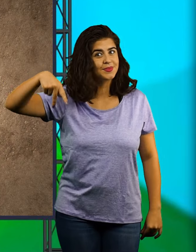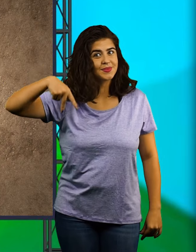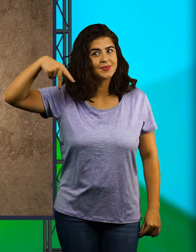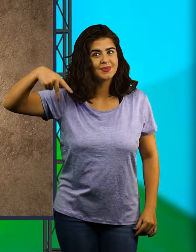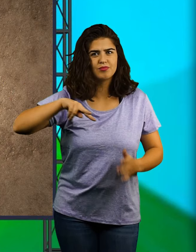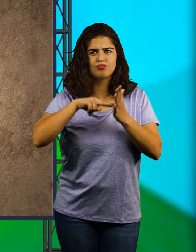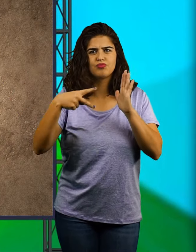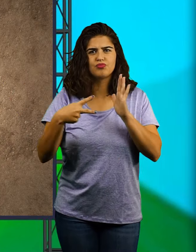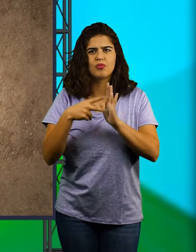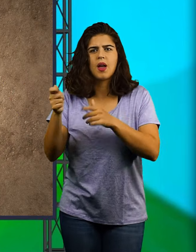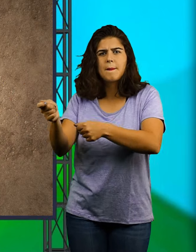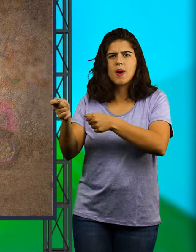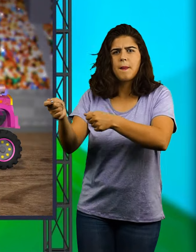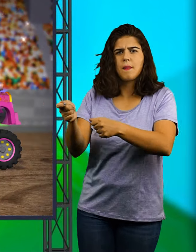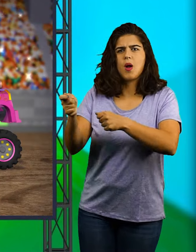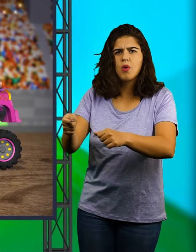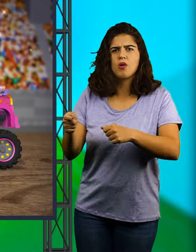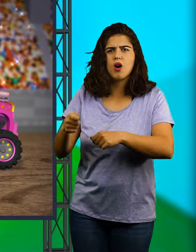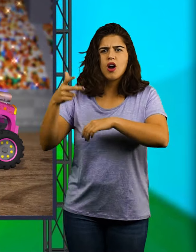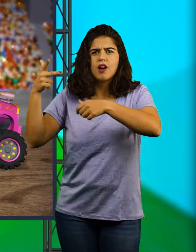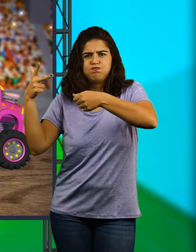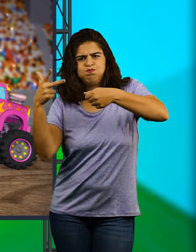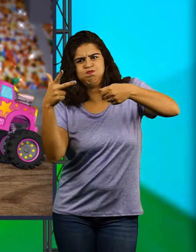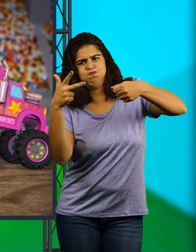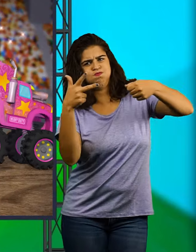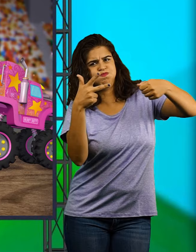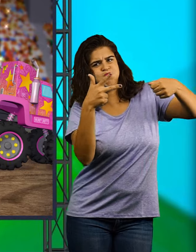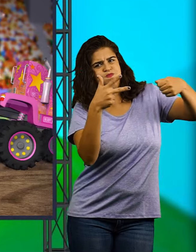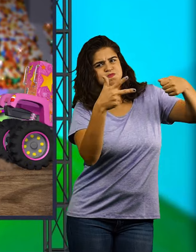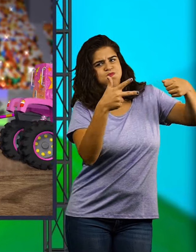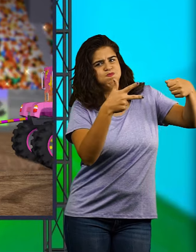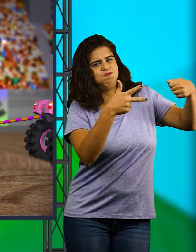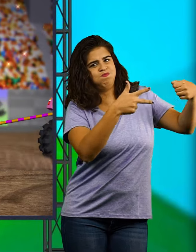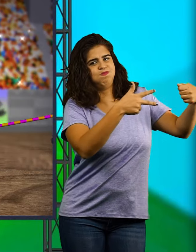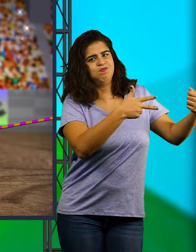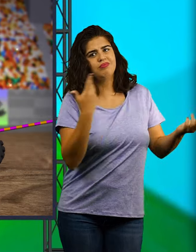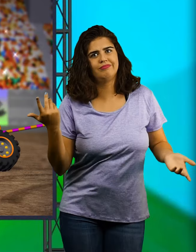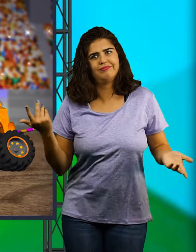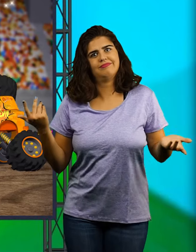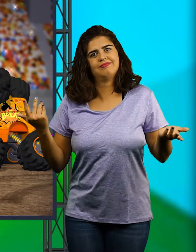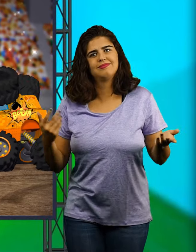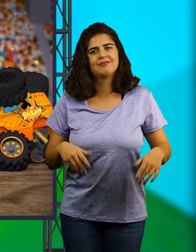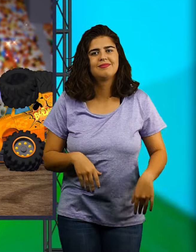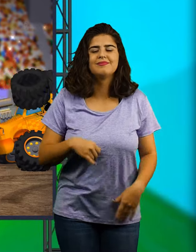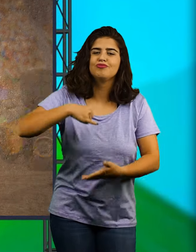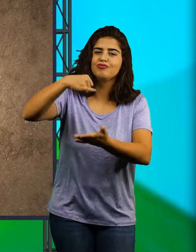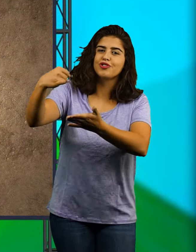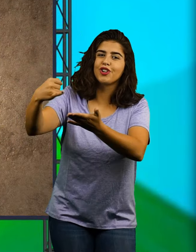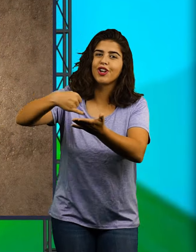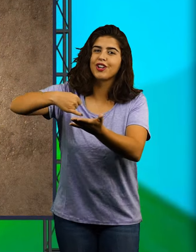is for pull, like when Star pulls Boom Boom out of the tires. Oh!